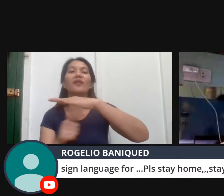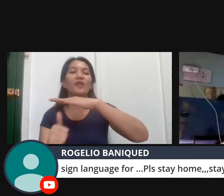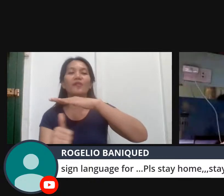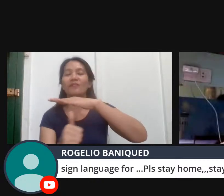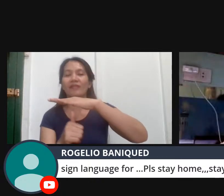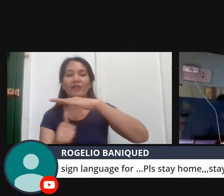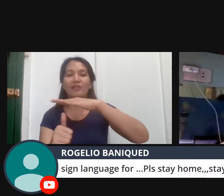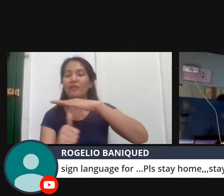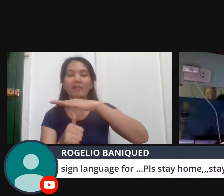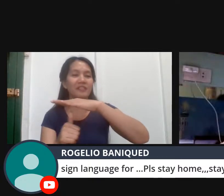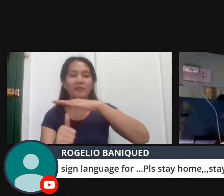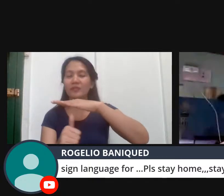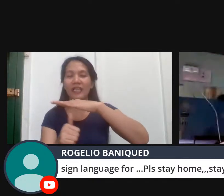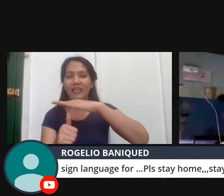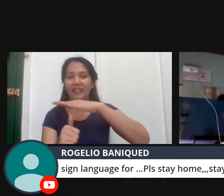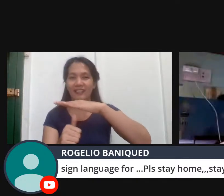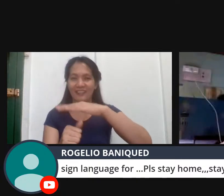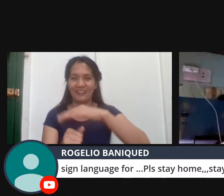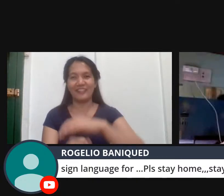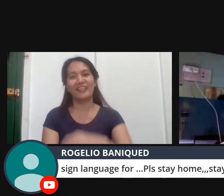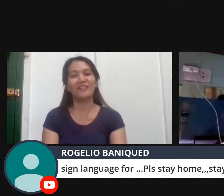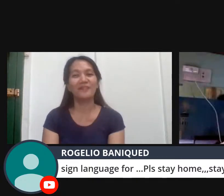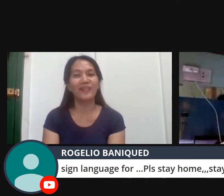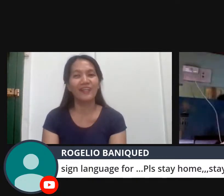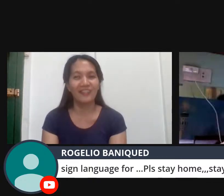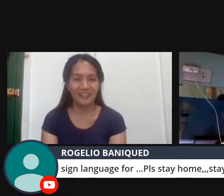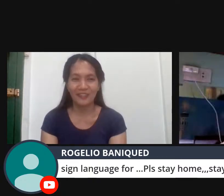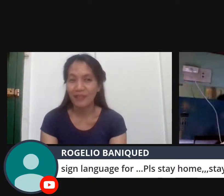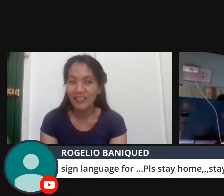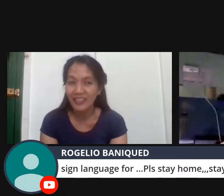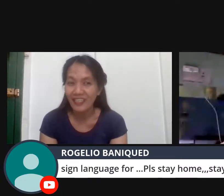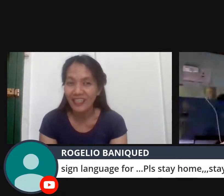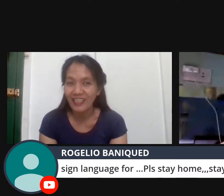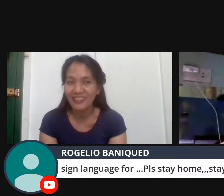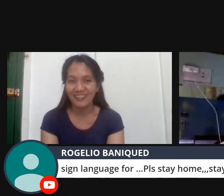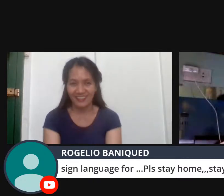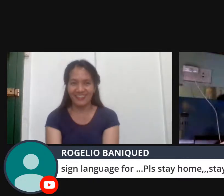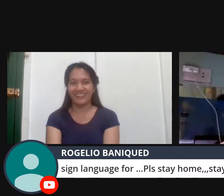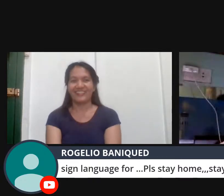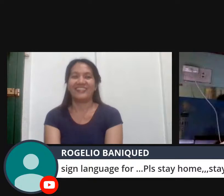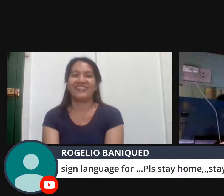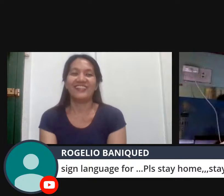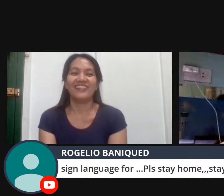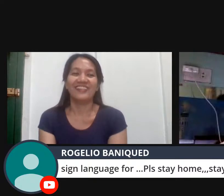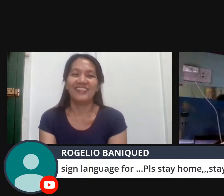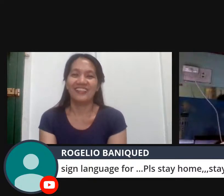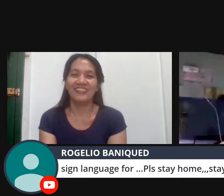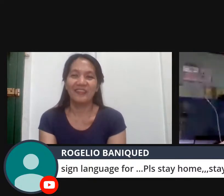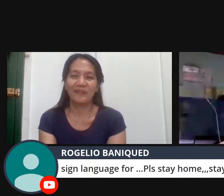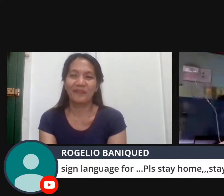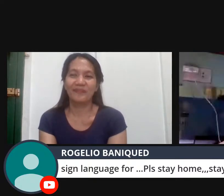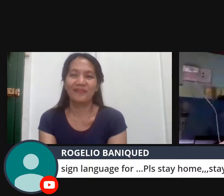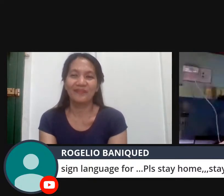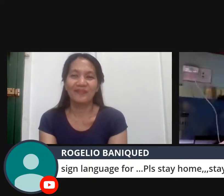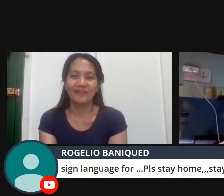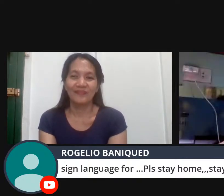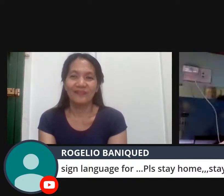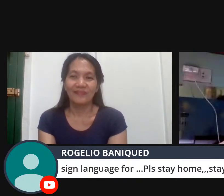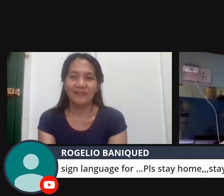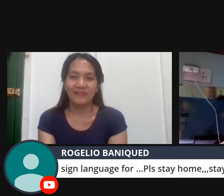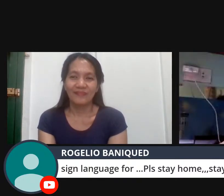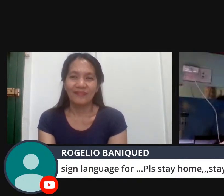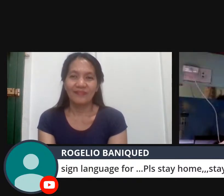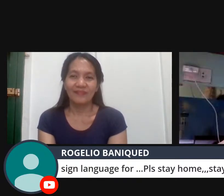stay, manatili. It could be signed as this, stay at home, bawal lumabas muna. Ayun po, Sir